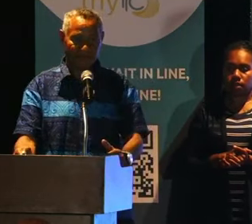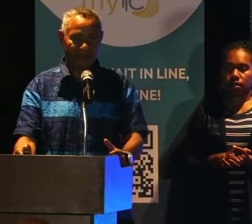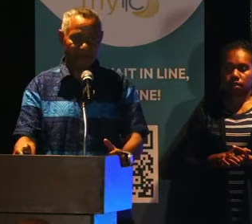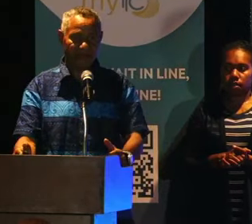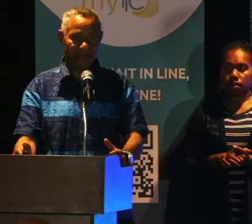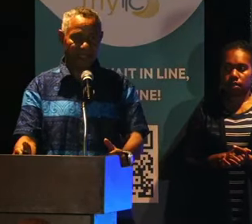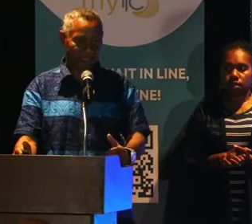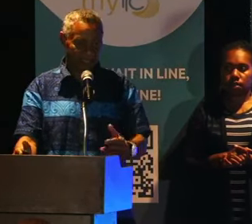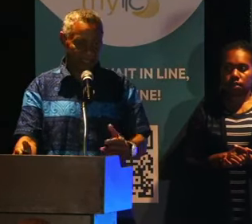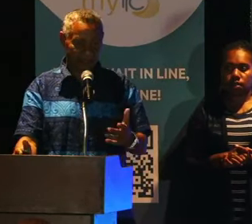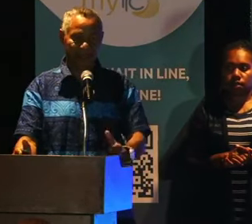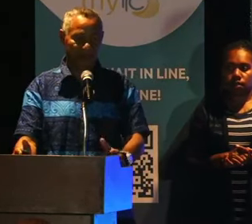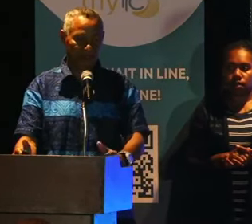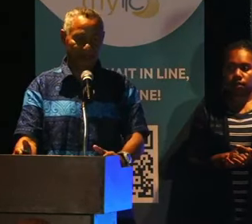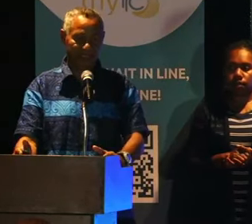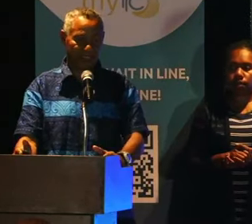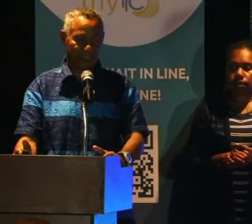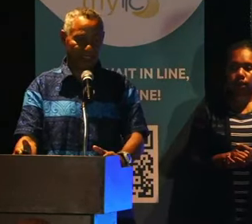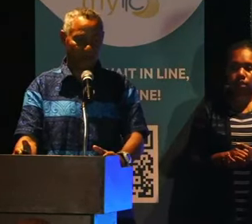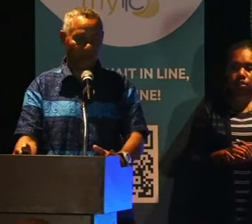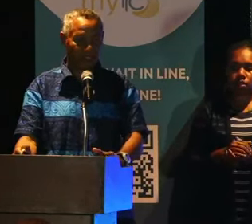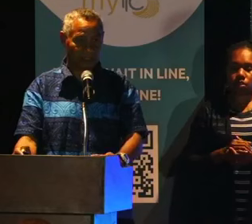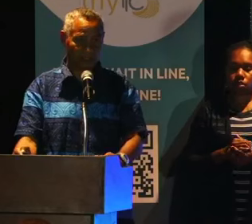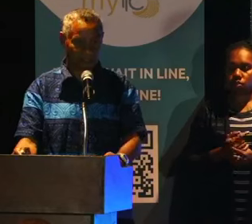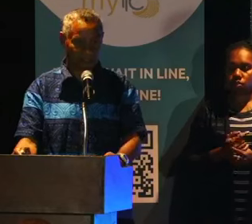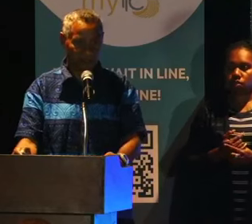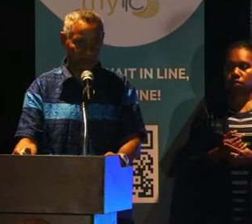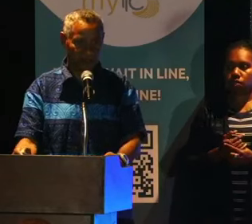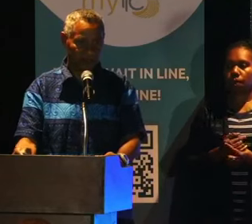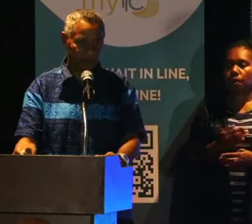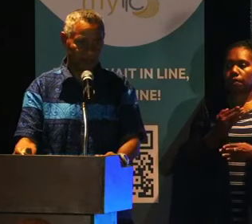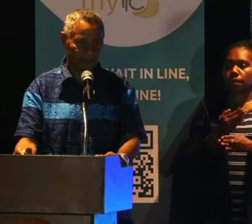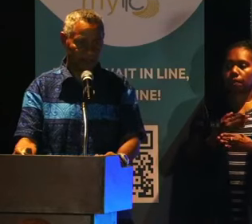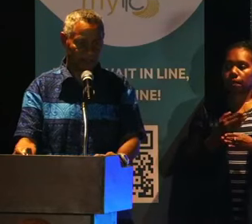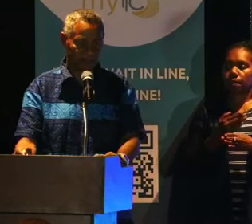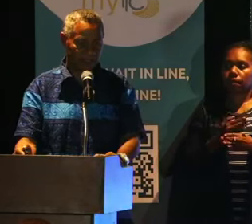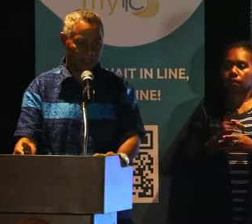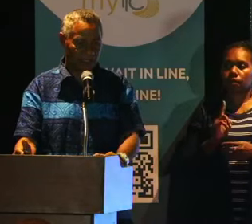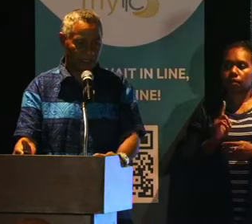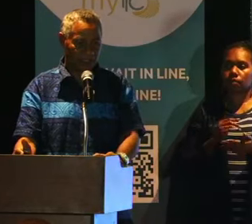revived and began to operate. So what is cooperative now?